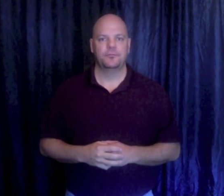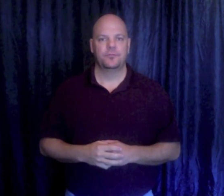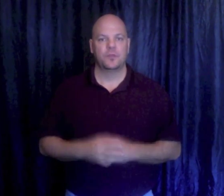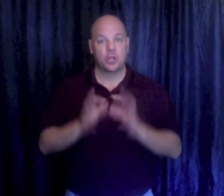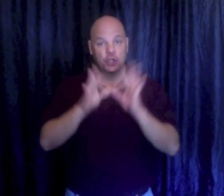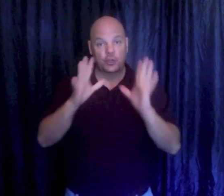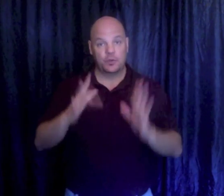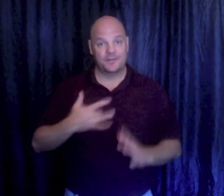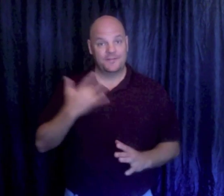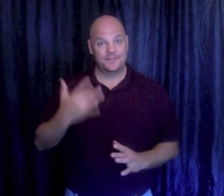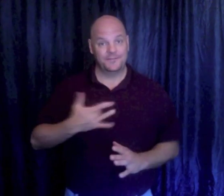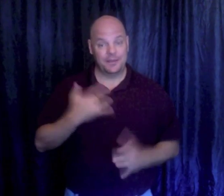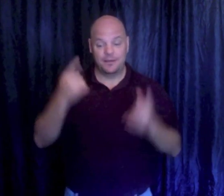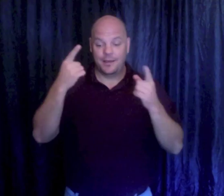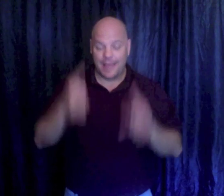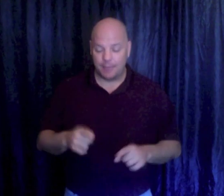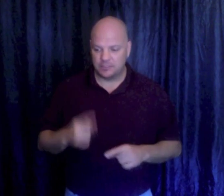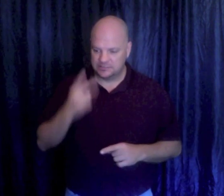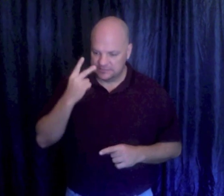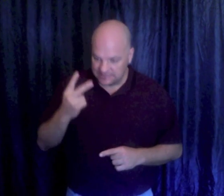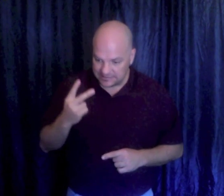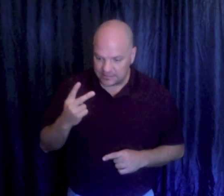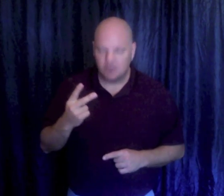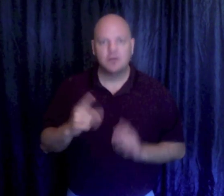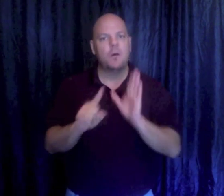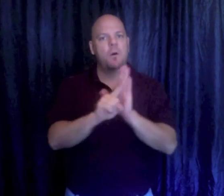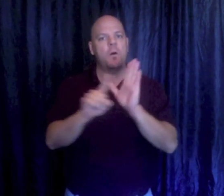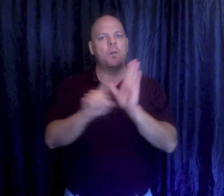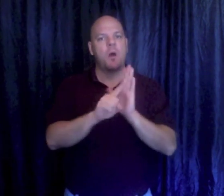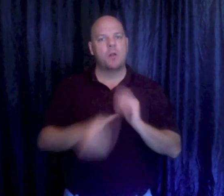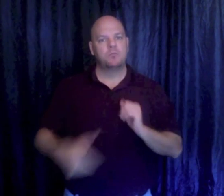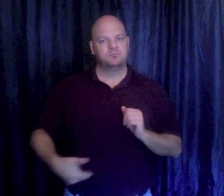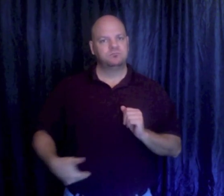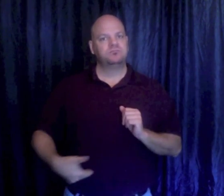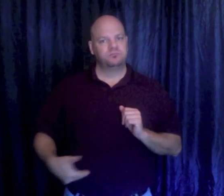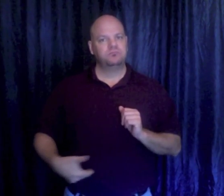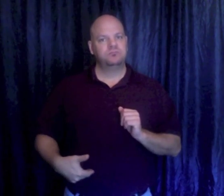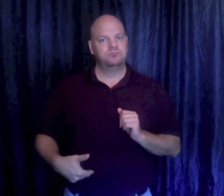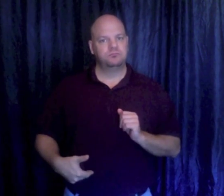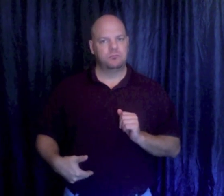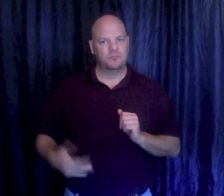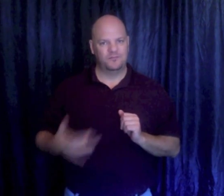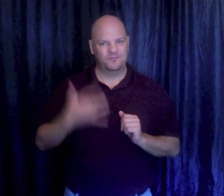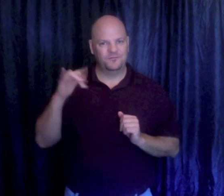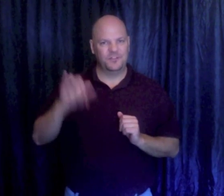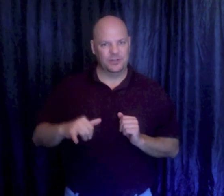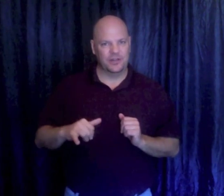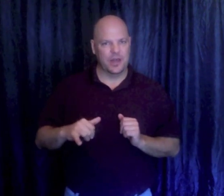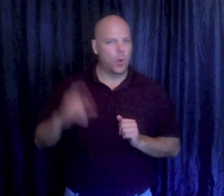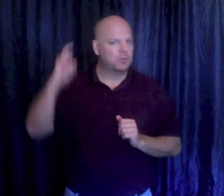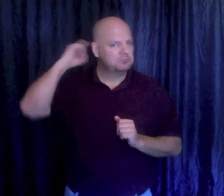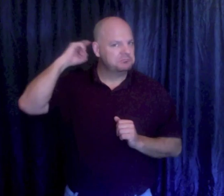little alarm going off in their stomach, in the back of their head, they get that alarm going off of, I shouldn't be doing